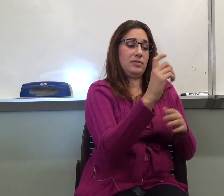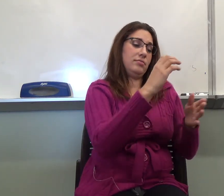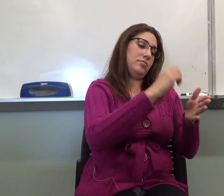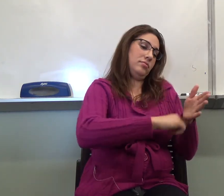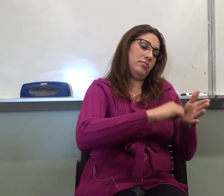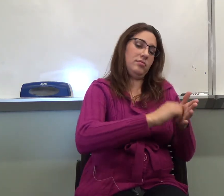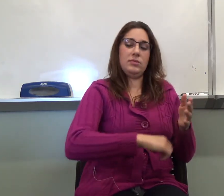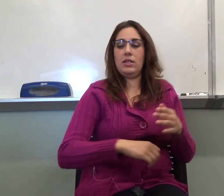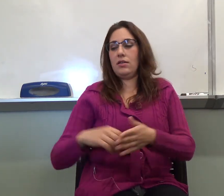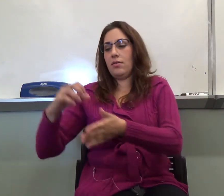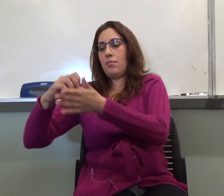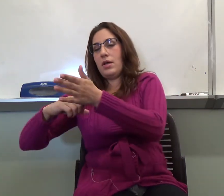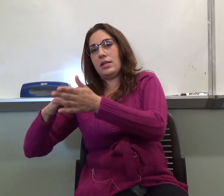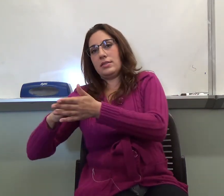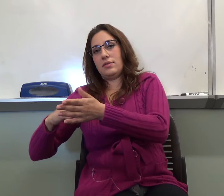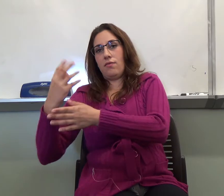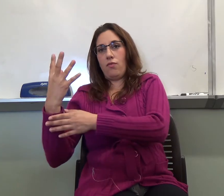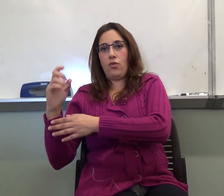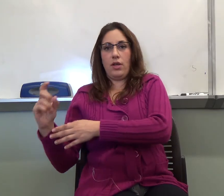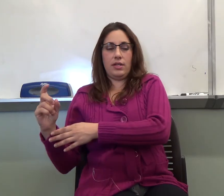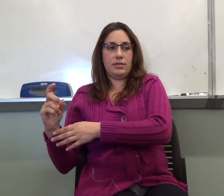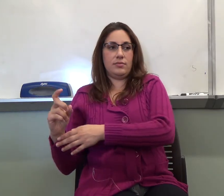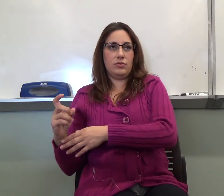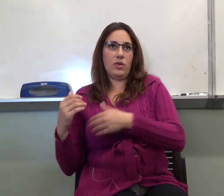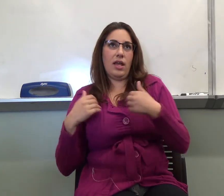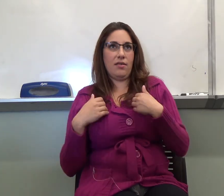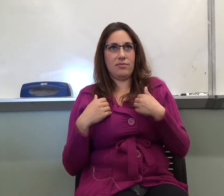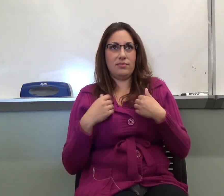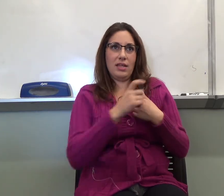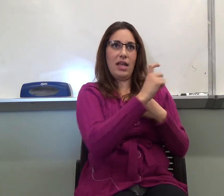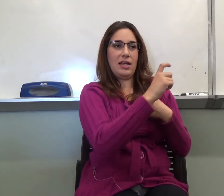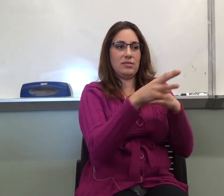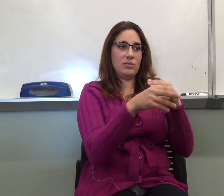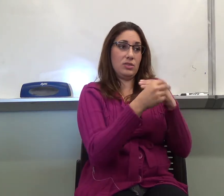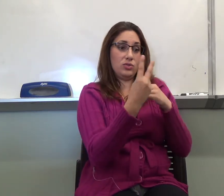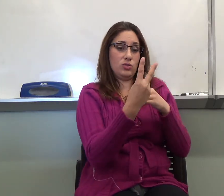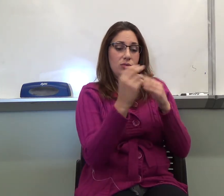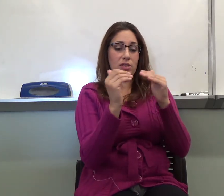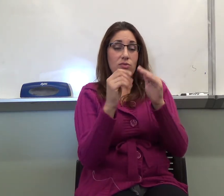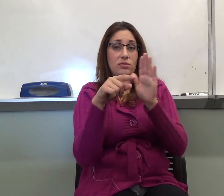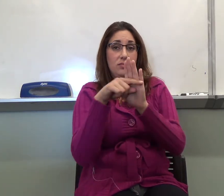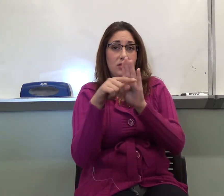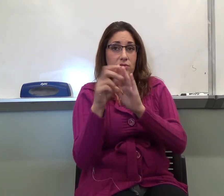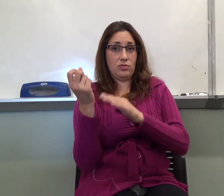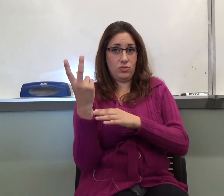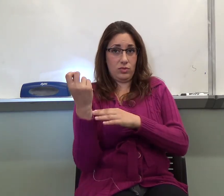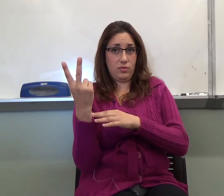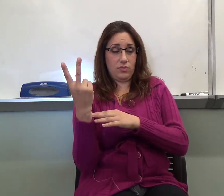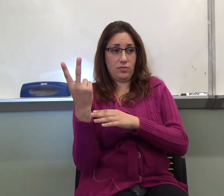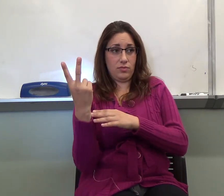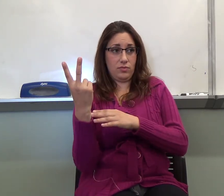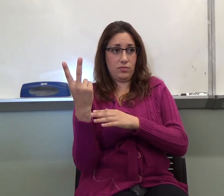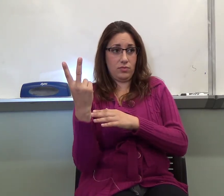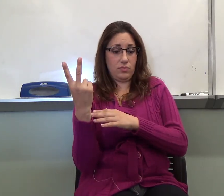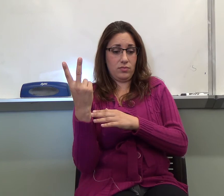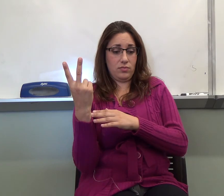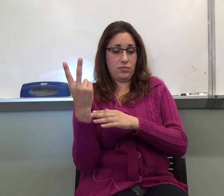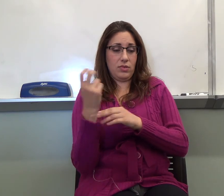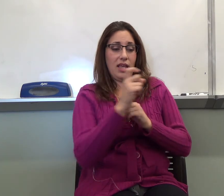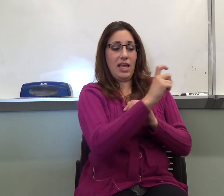This gives me only one x left. X plus 2 is equal to minus 12. And then isolate the